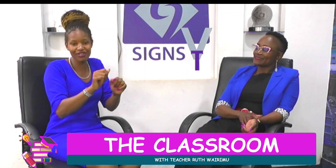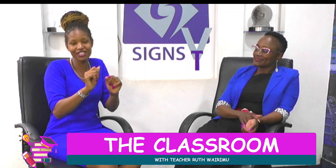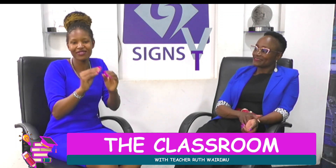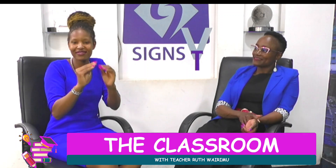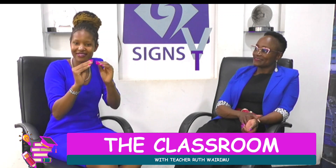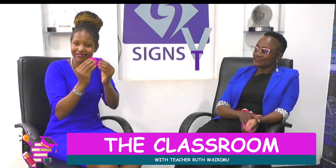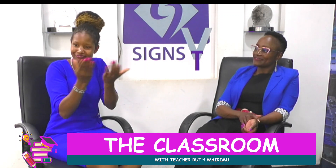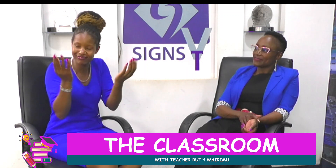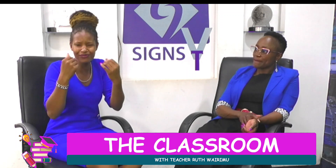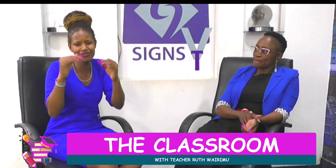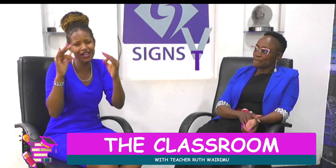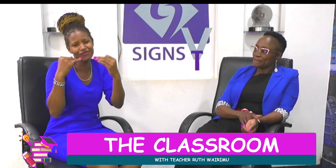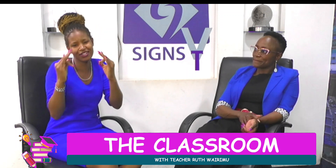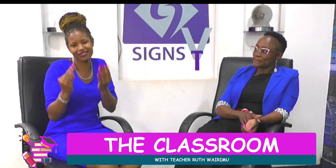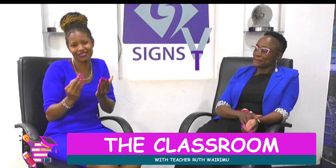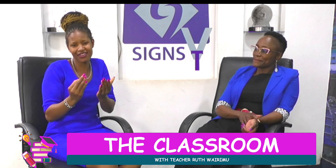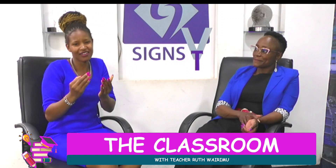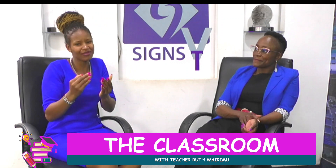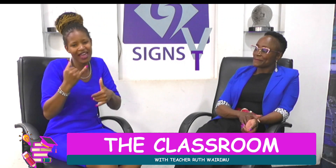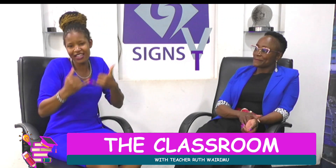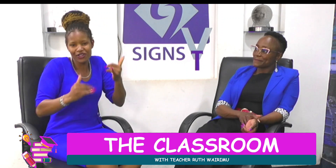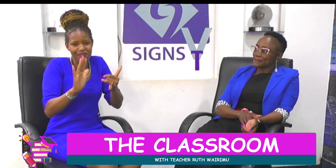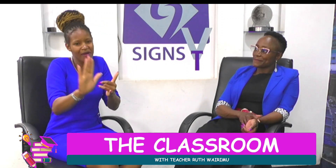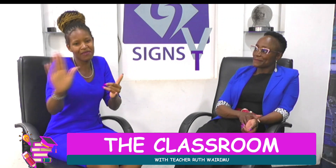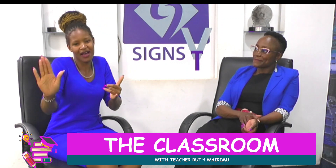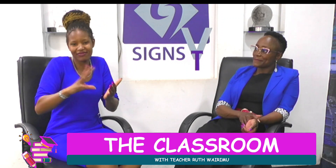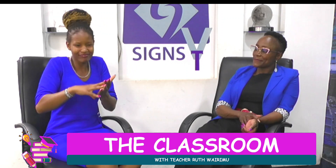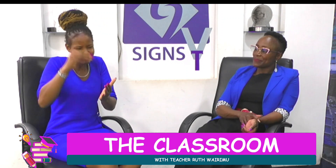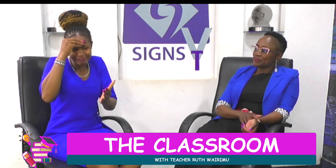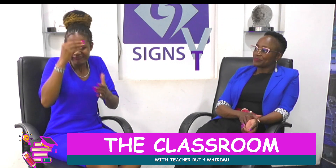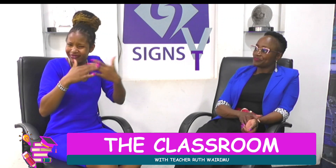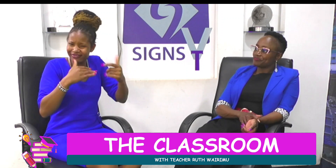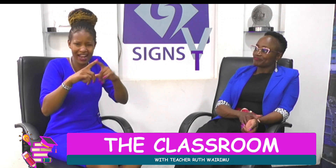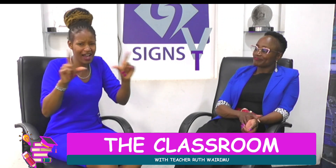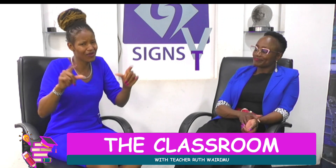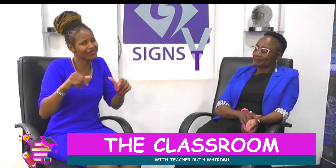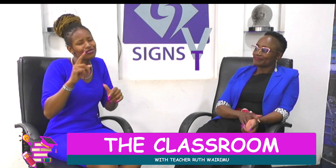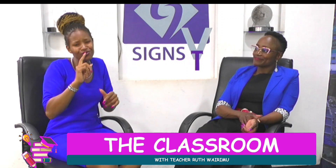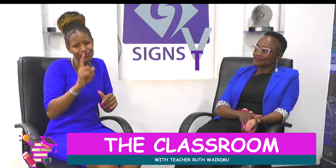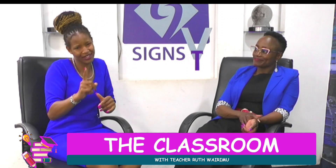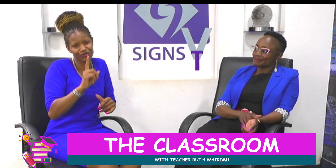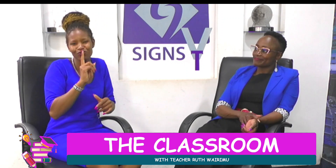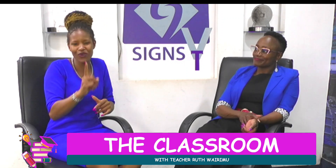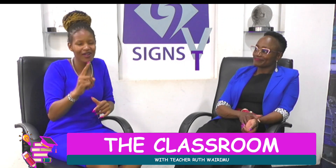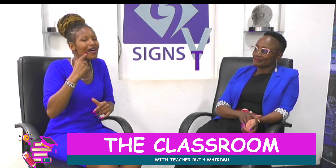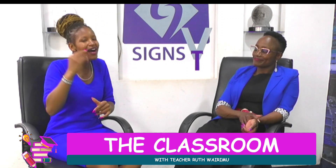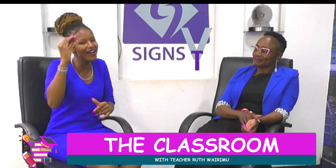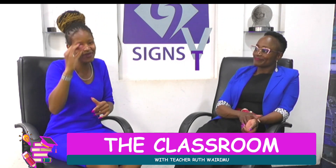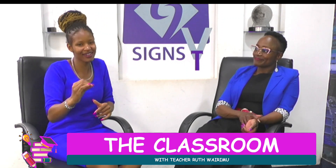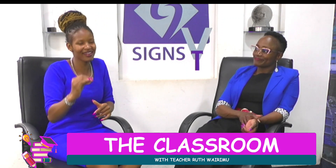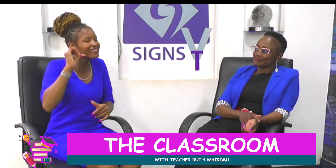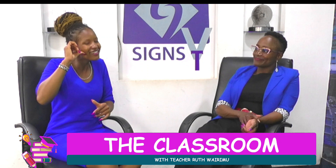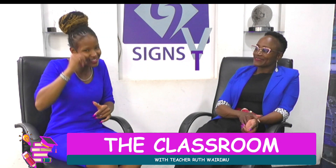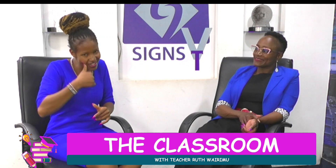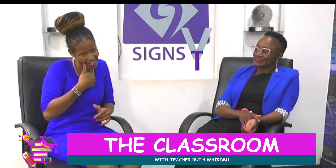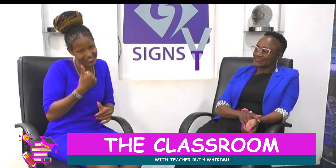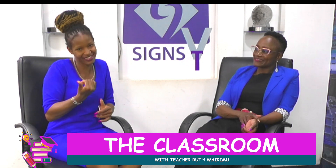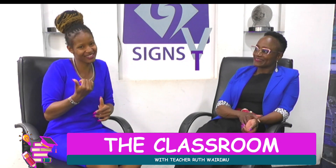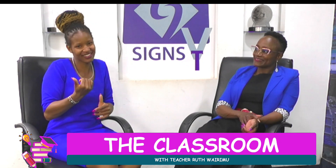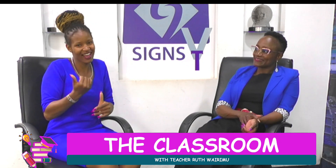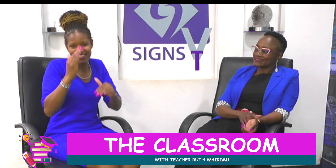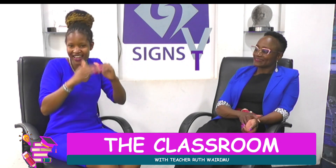her in the institute where she is right now, where she trains sign language, so that you too can, learn sign language.